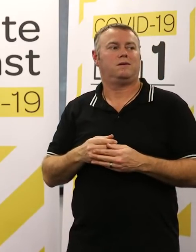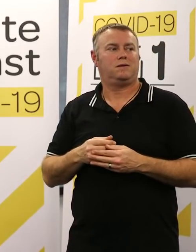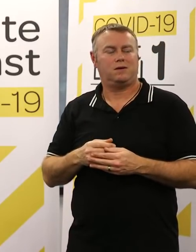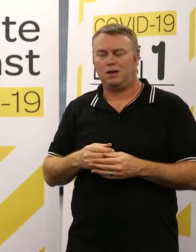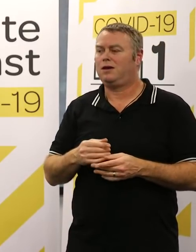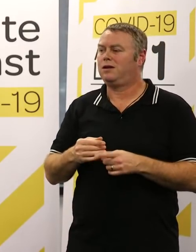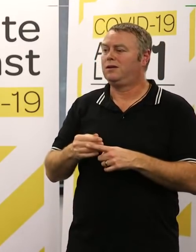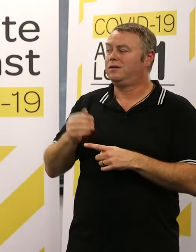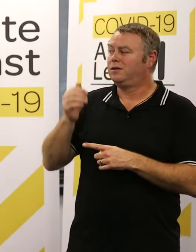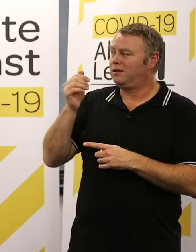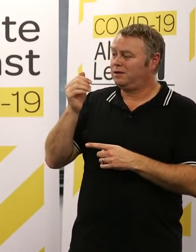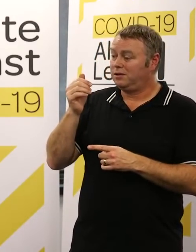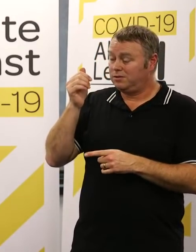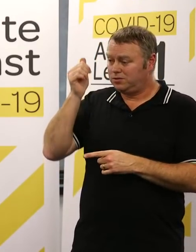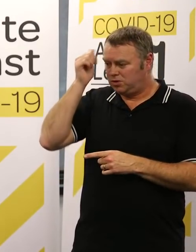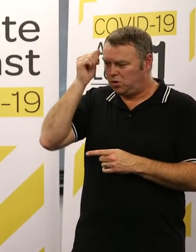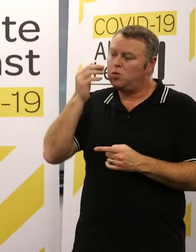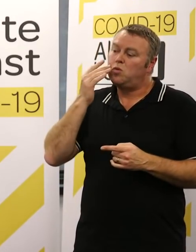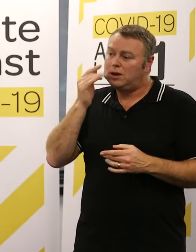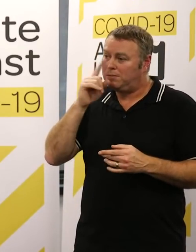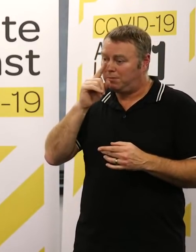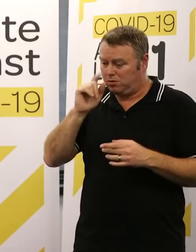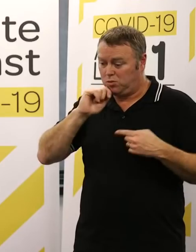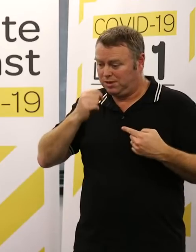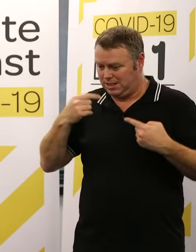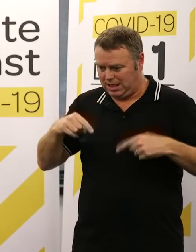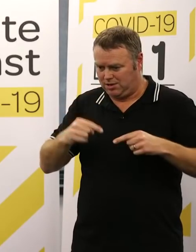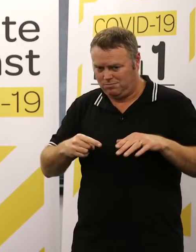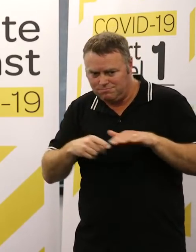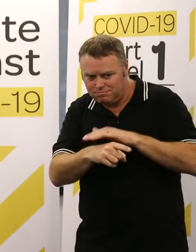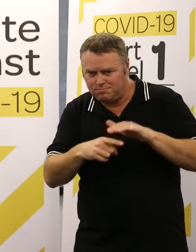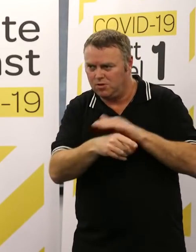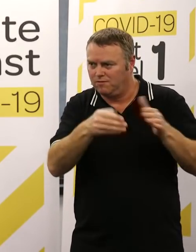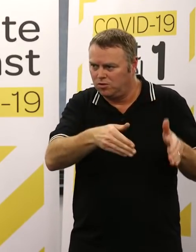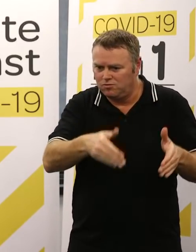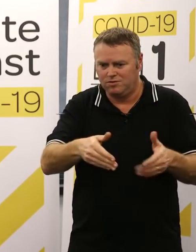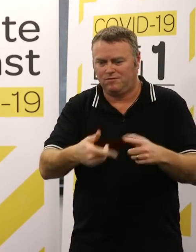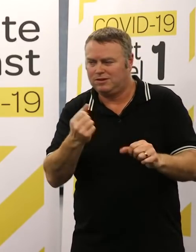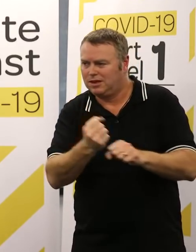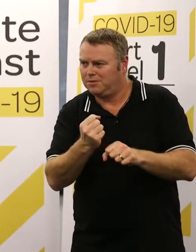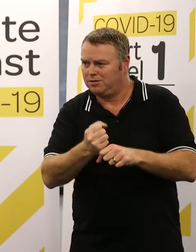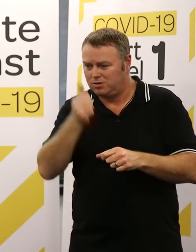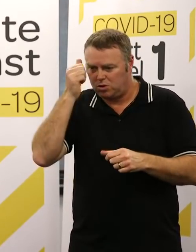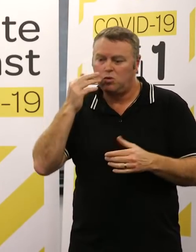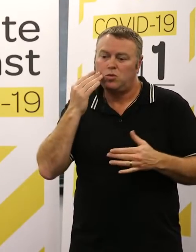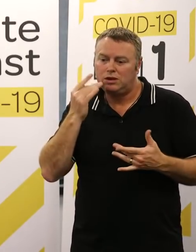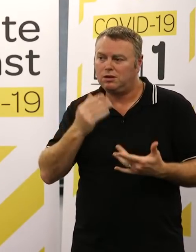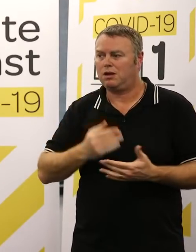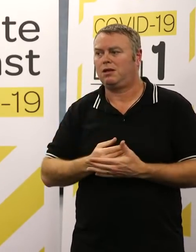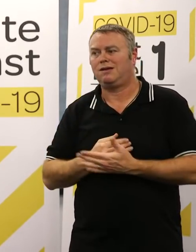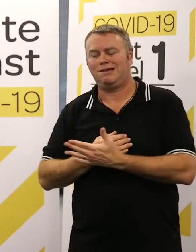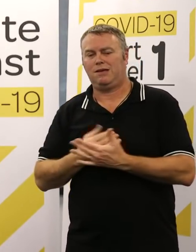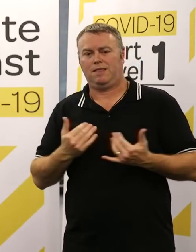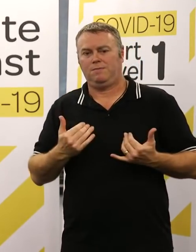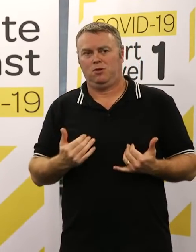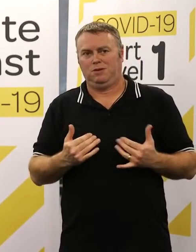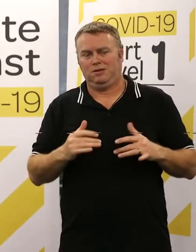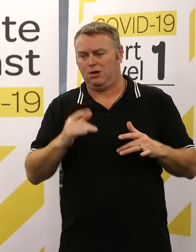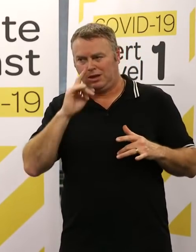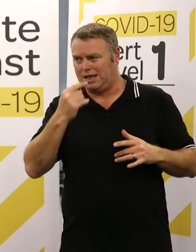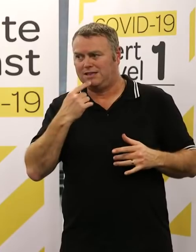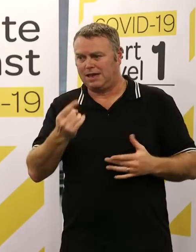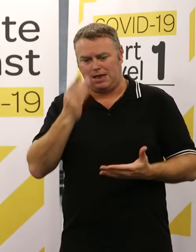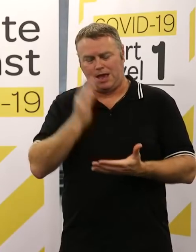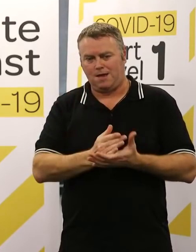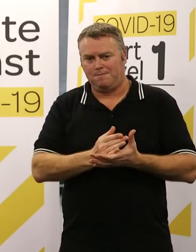to restart that process of compassionate exemptions, and that's work in progress. When do you think that might be? I don't